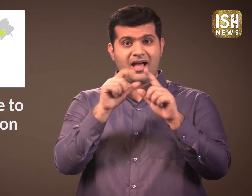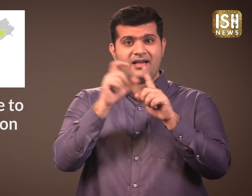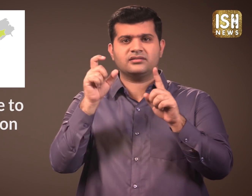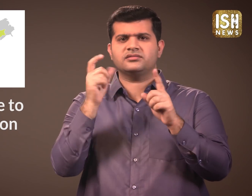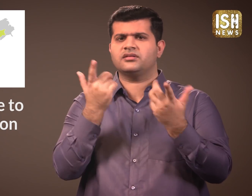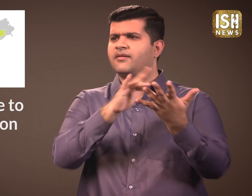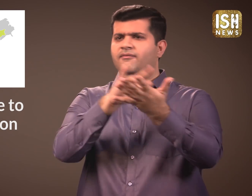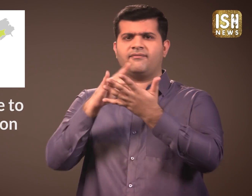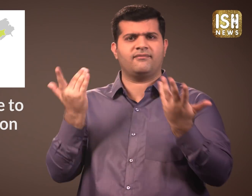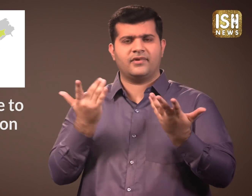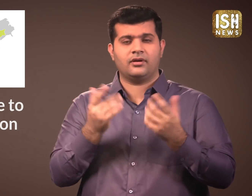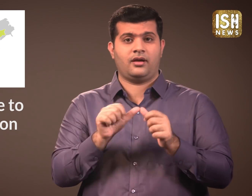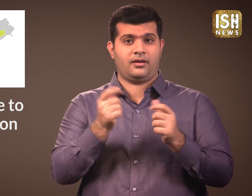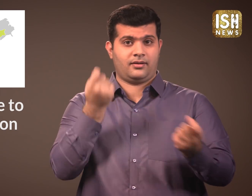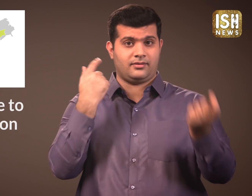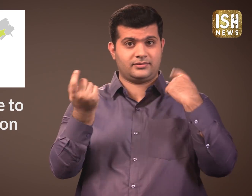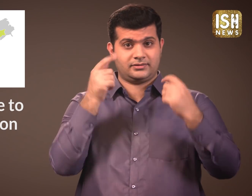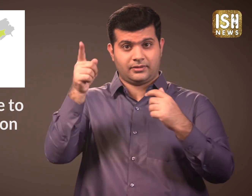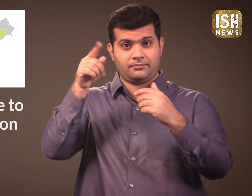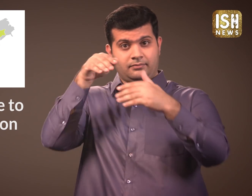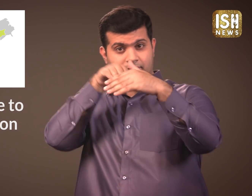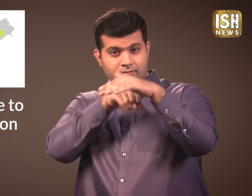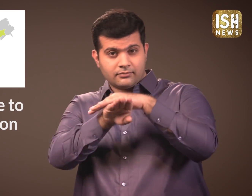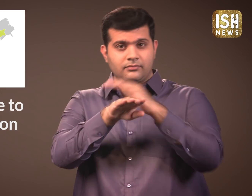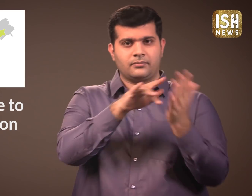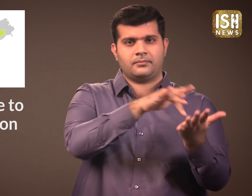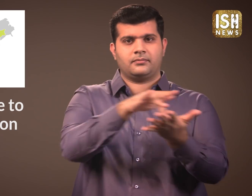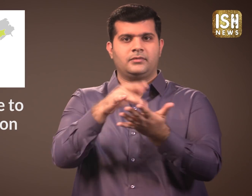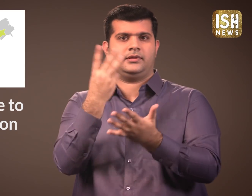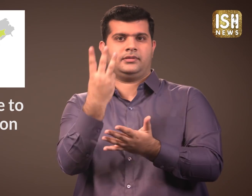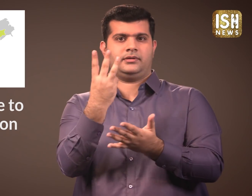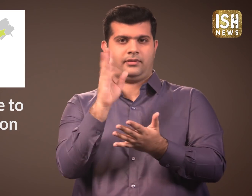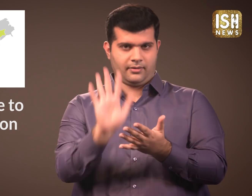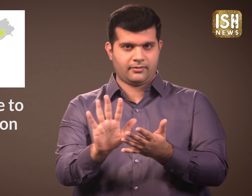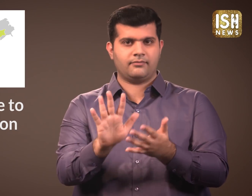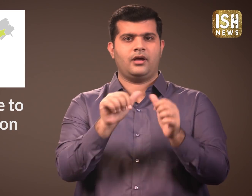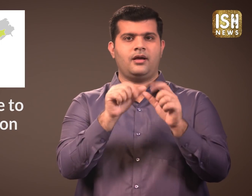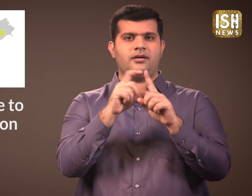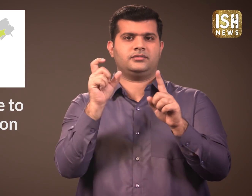them. Assam only has 3 ADCs.